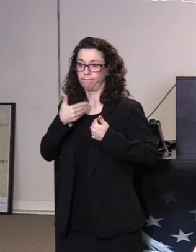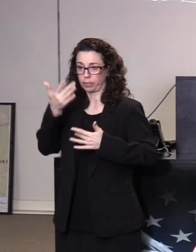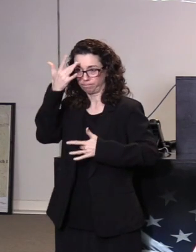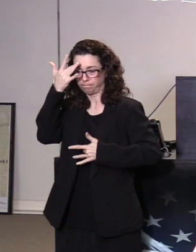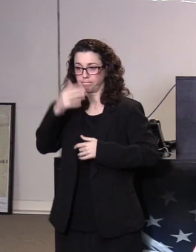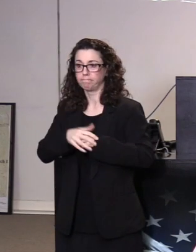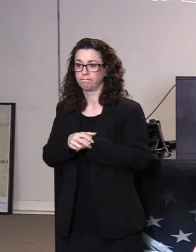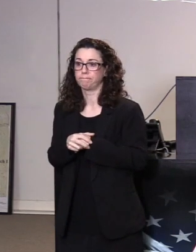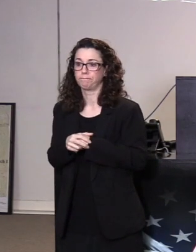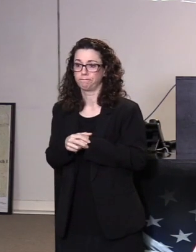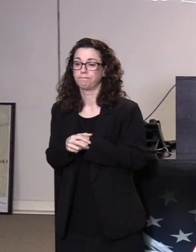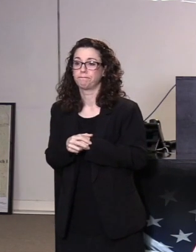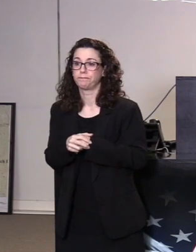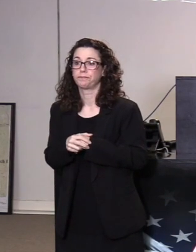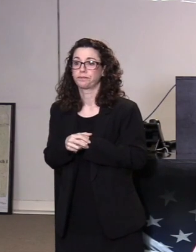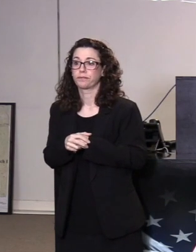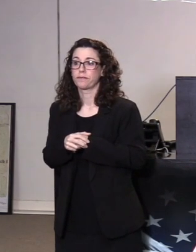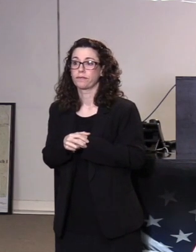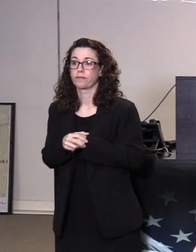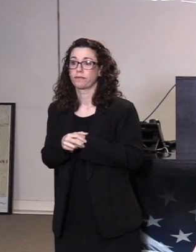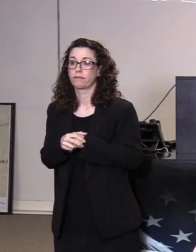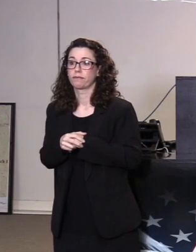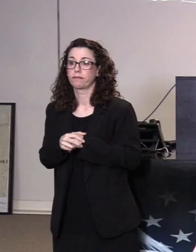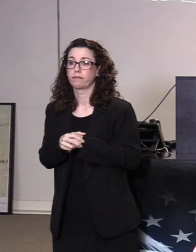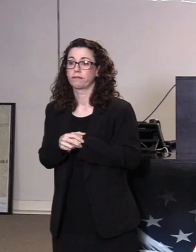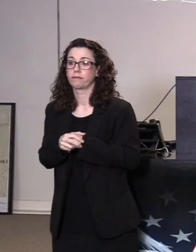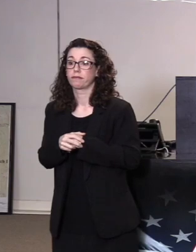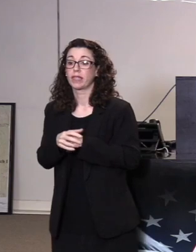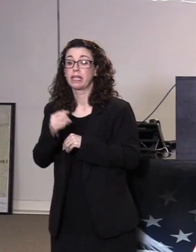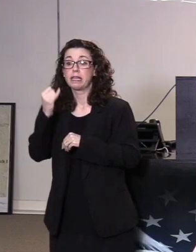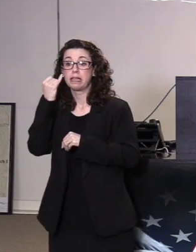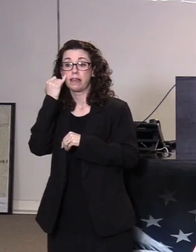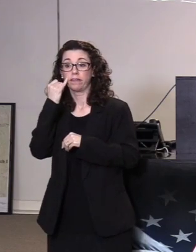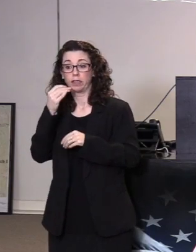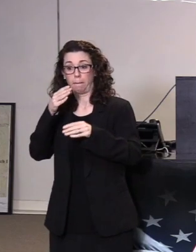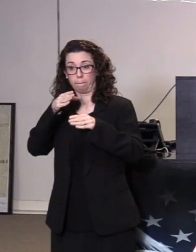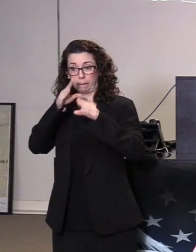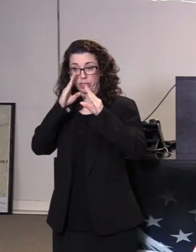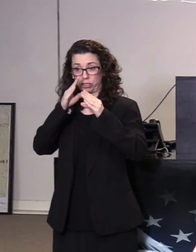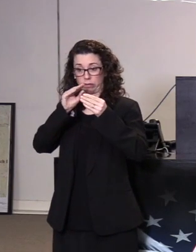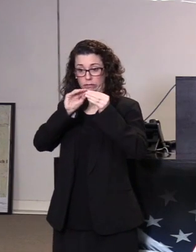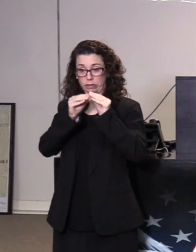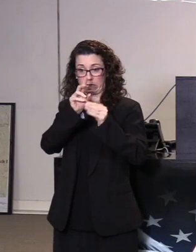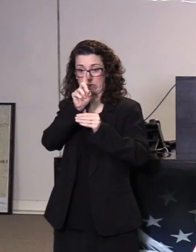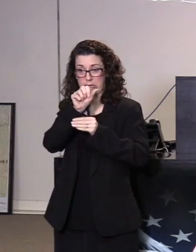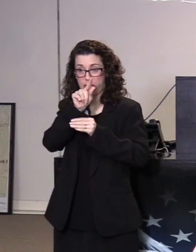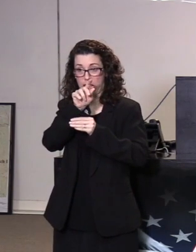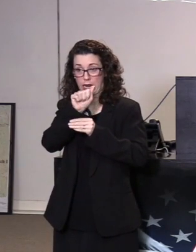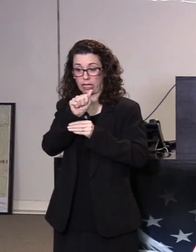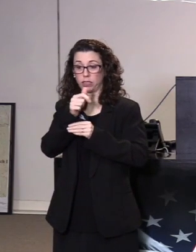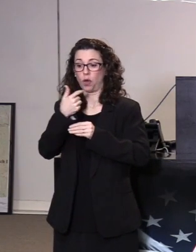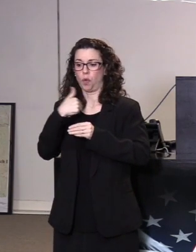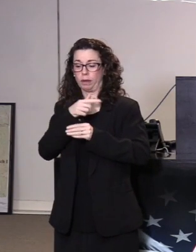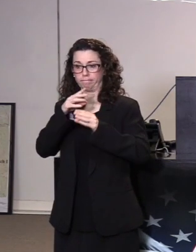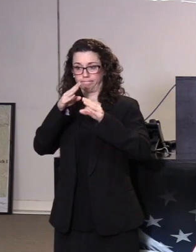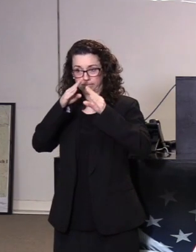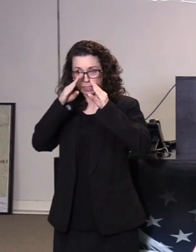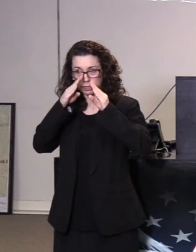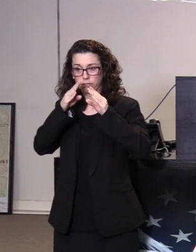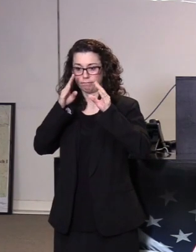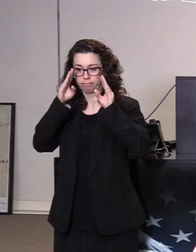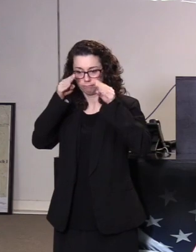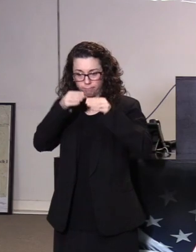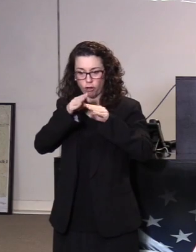numbers, and this is something that we do every day in our office. Susan Shaw is the director of this,